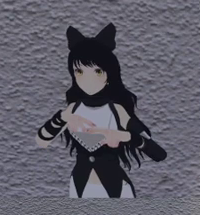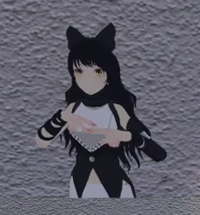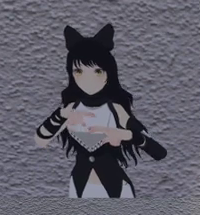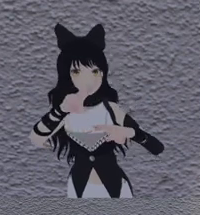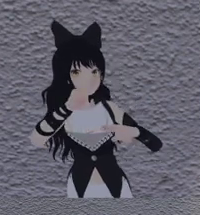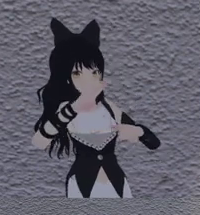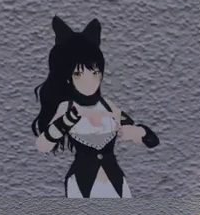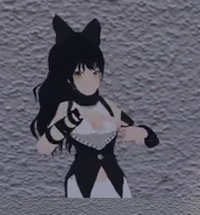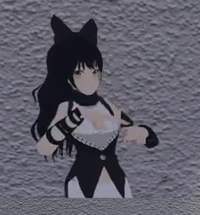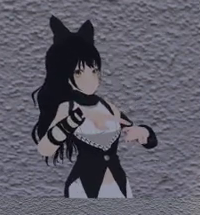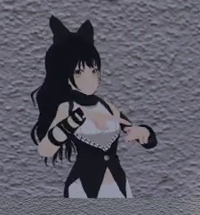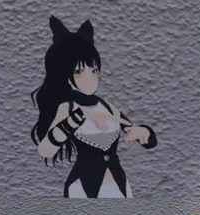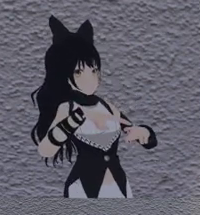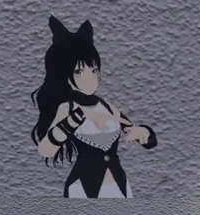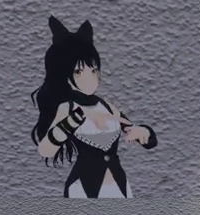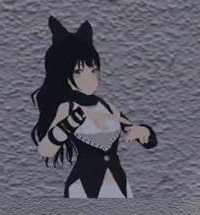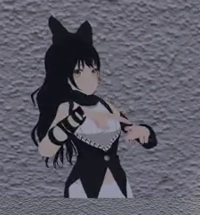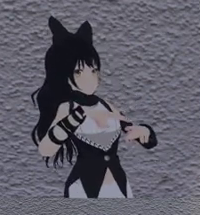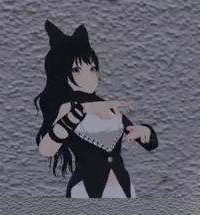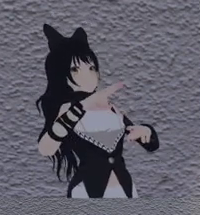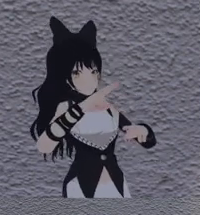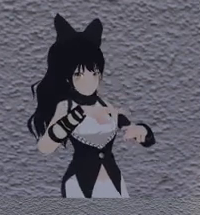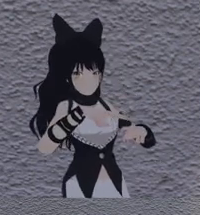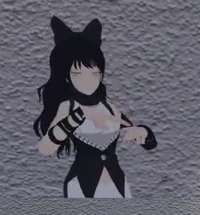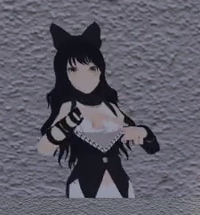Now sit. Sit.